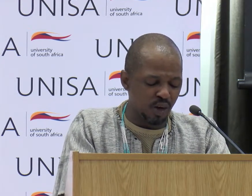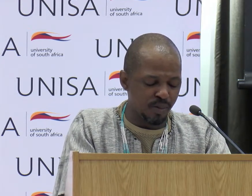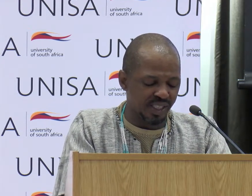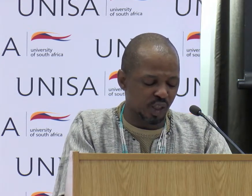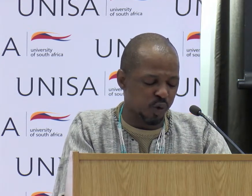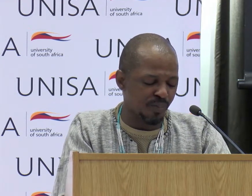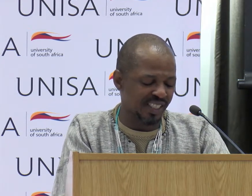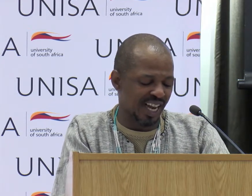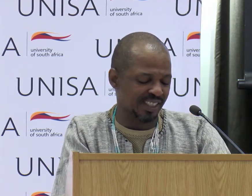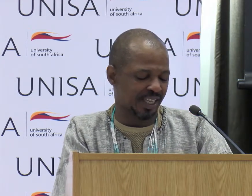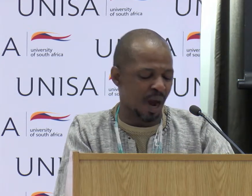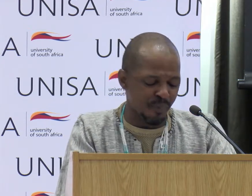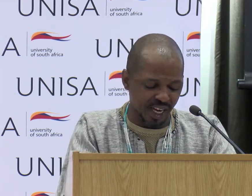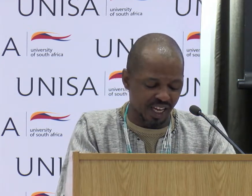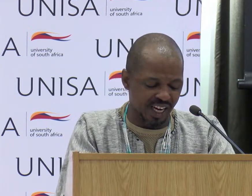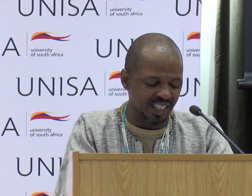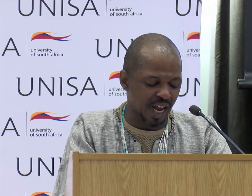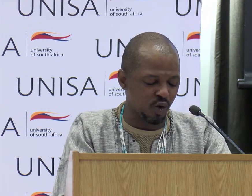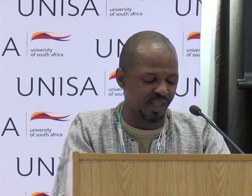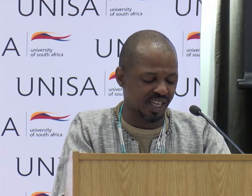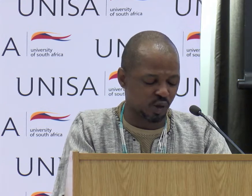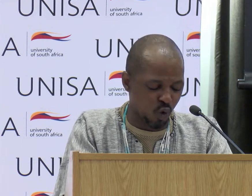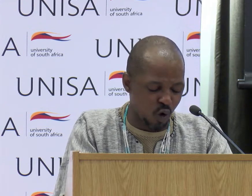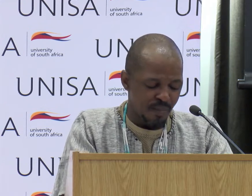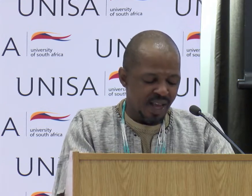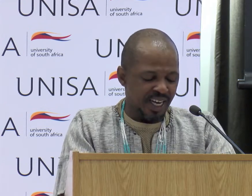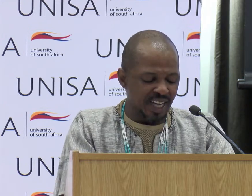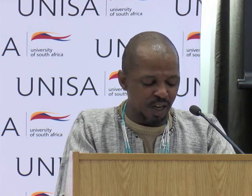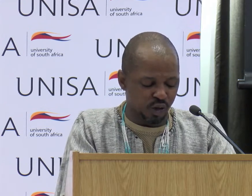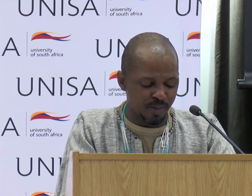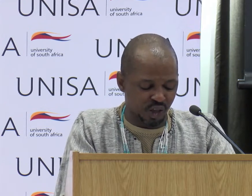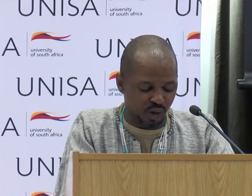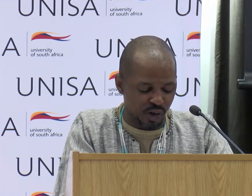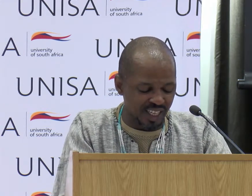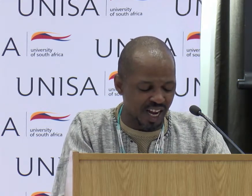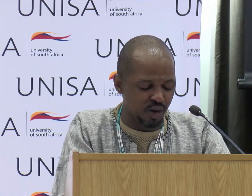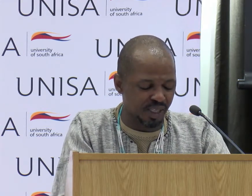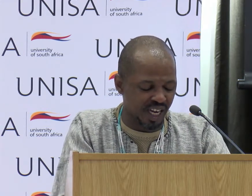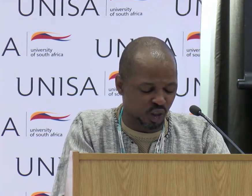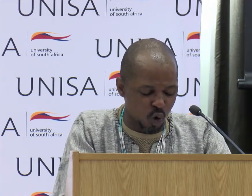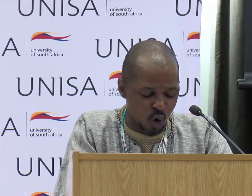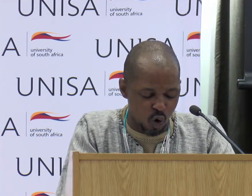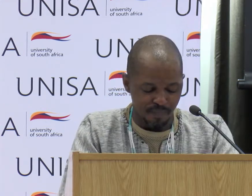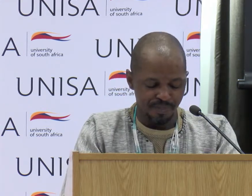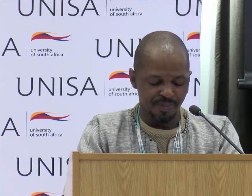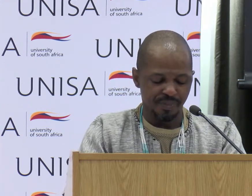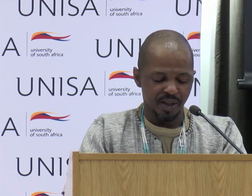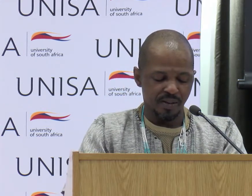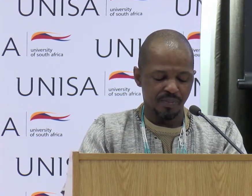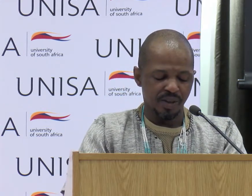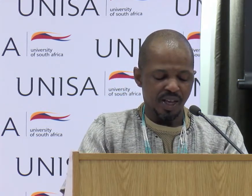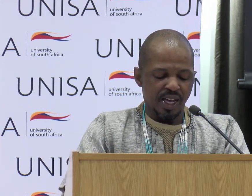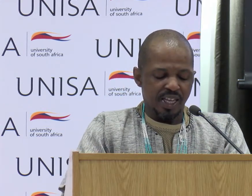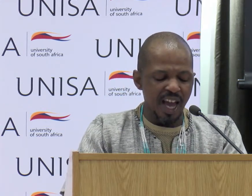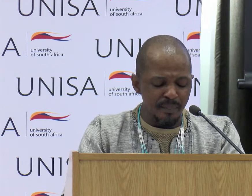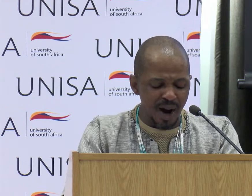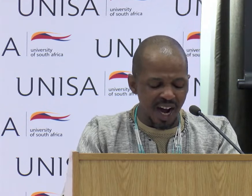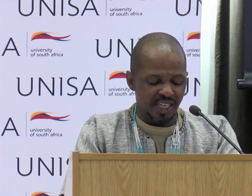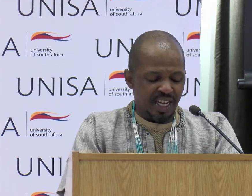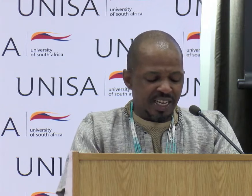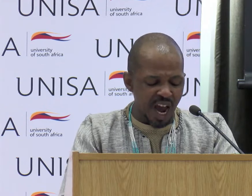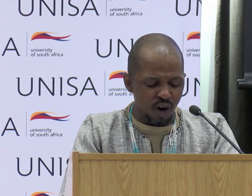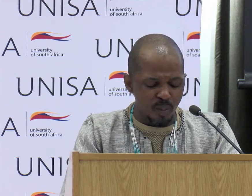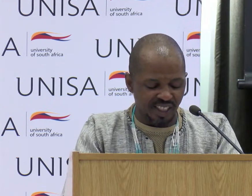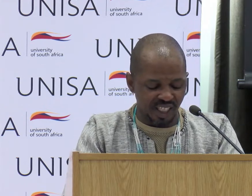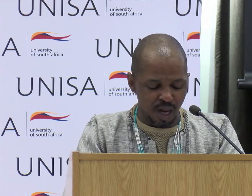yokungathandi kweni ilwimi zethu mna ndiyacaphukela ngenxa yelwimi zethu ngenxa yelwimi zethu ngenxa yelwimi zethu. Yeah